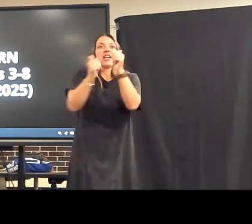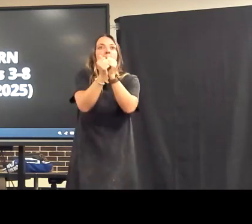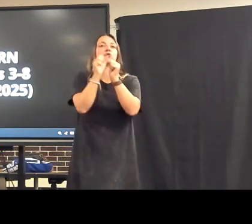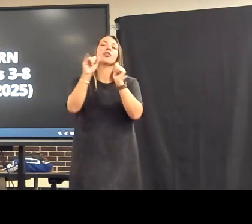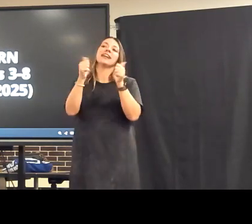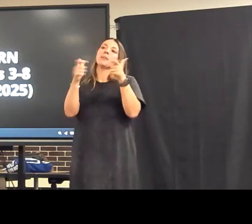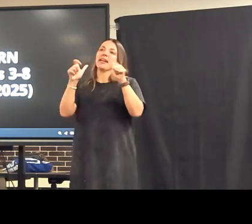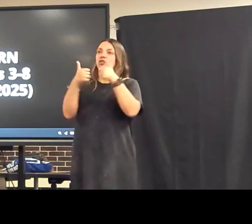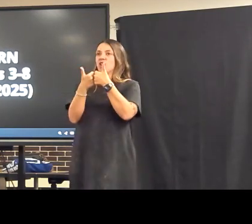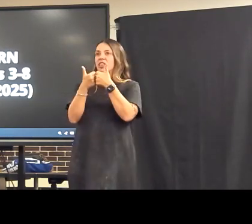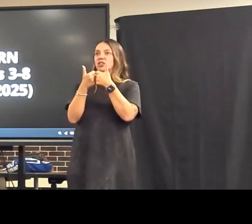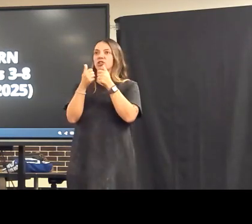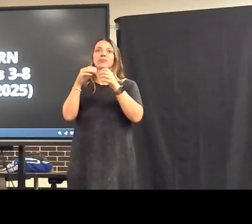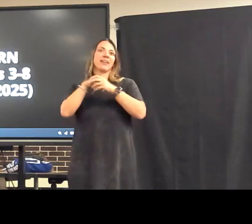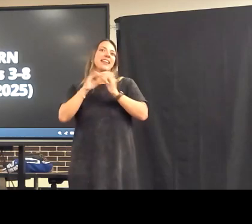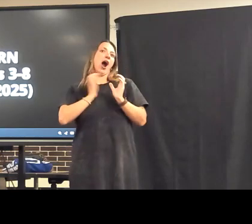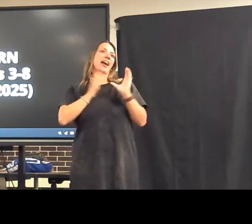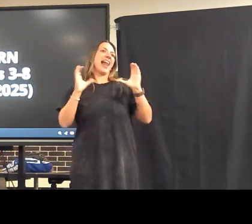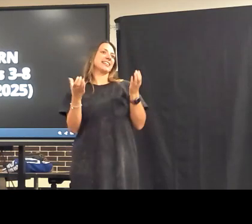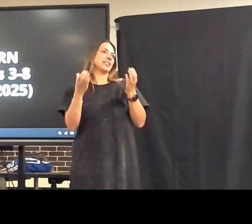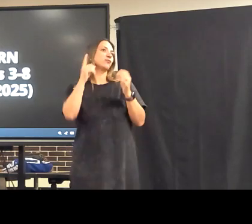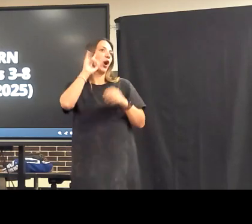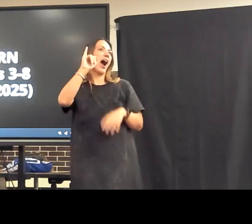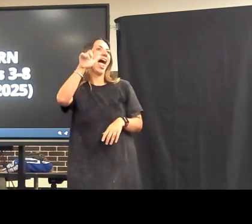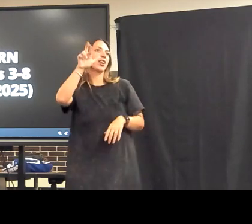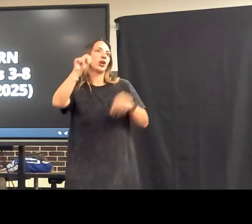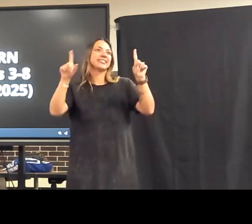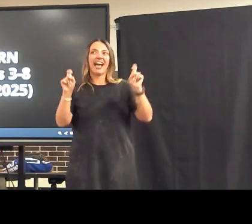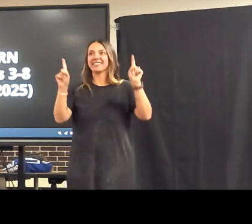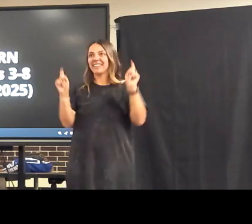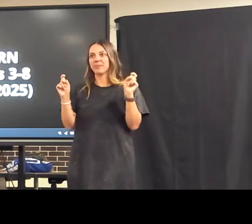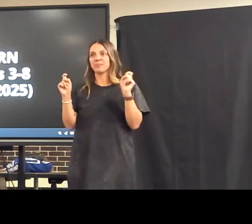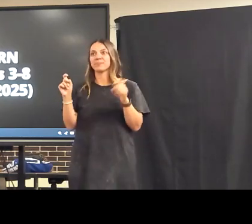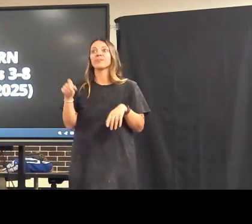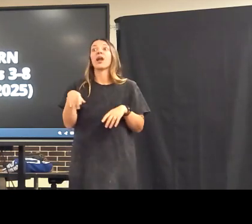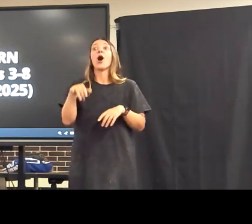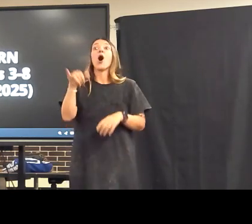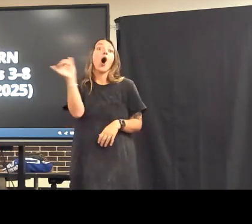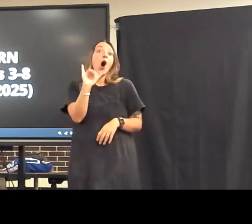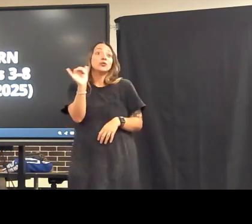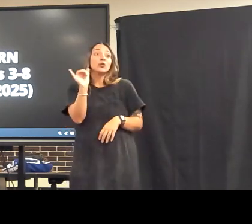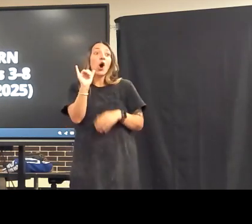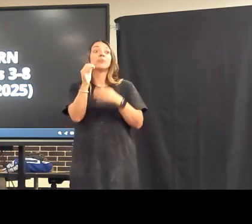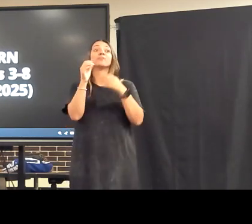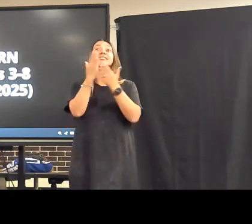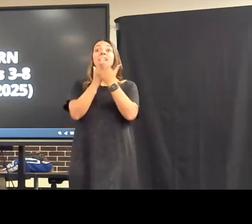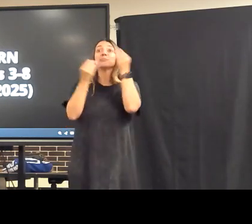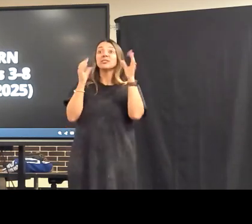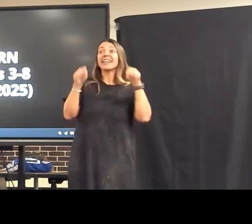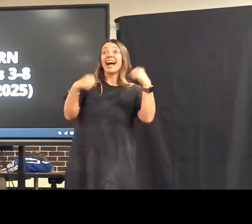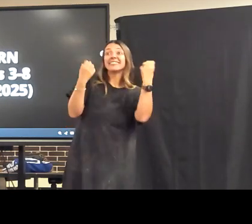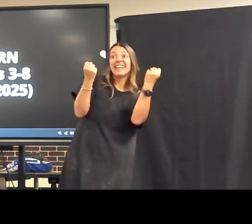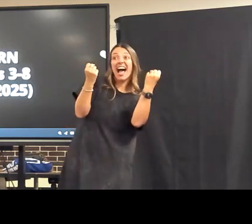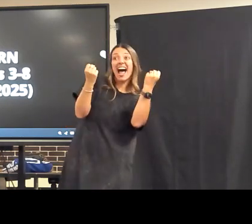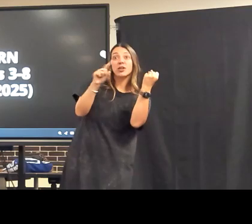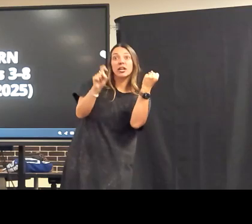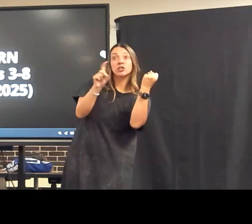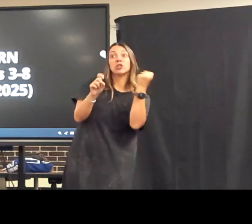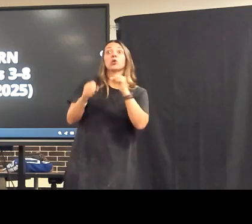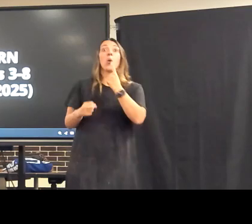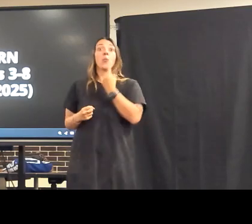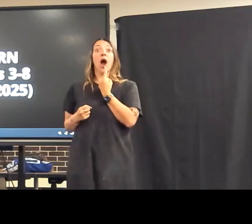of our students aren't necessarily on grade level. If they're having challenges and catching up, that's going to be reflected on their scores.